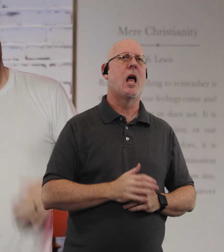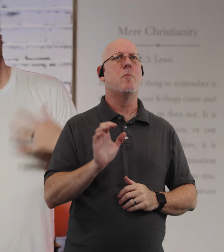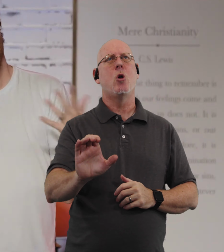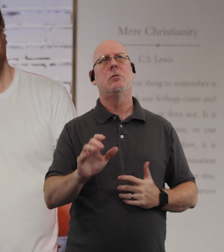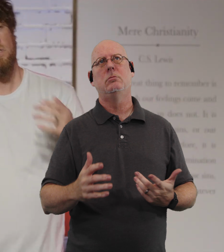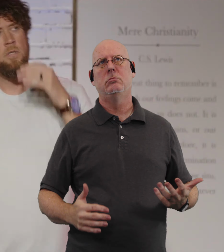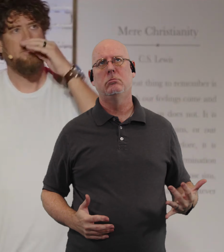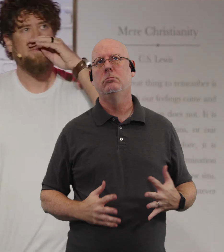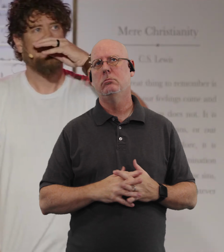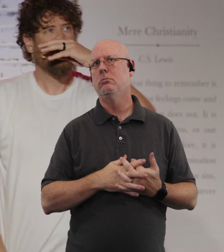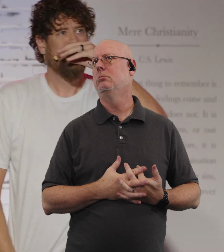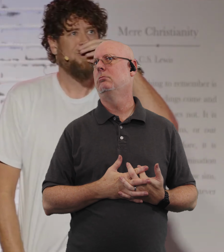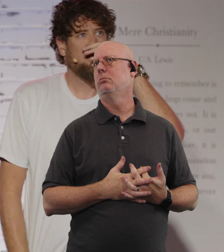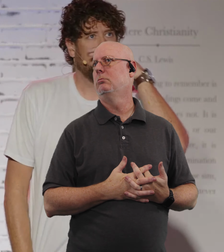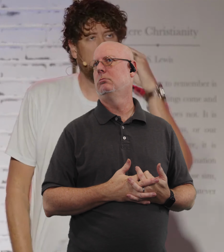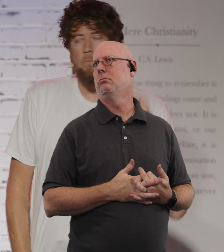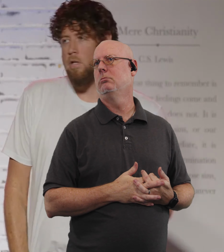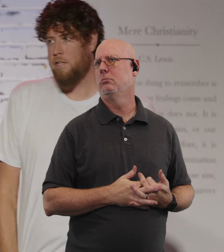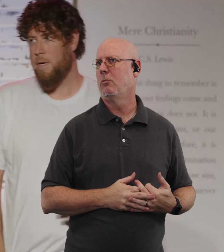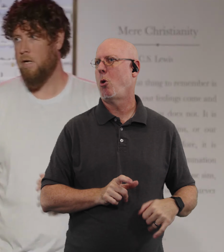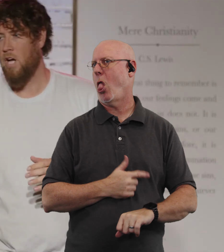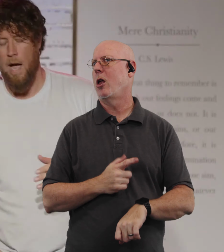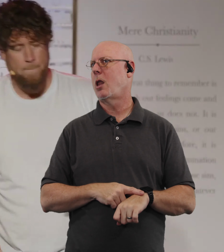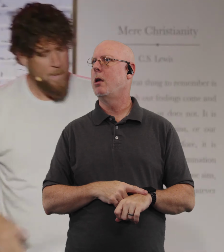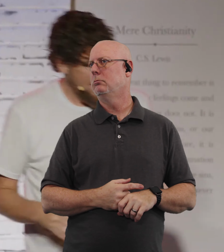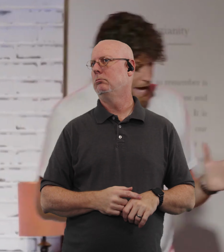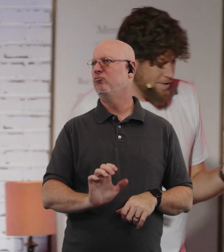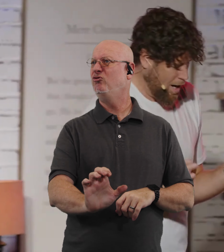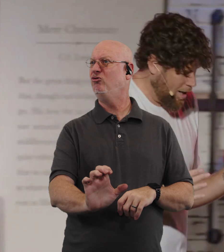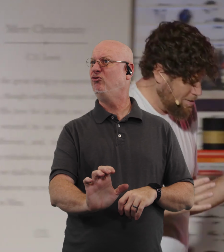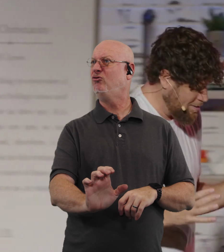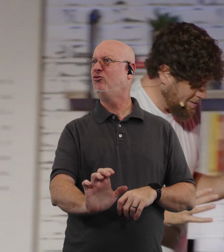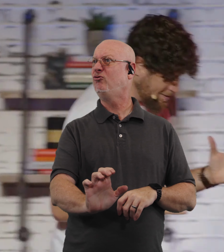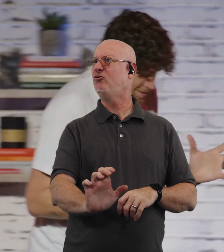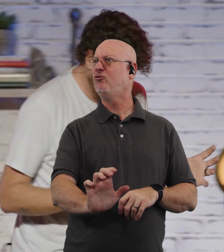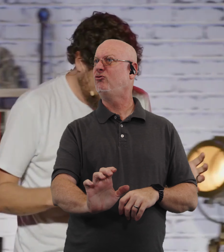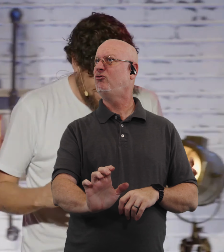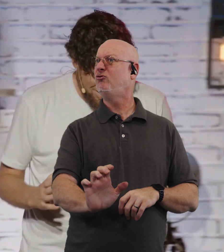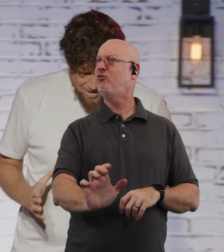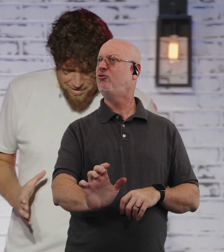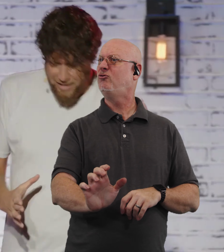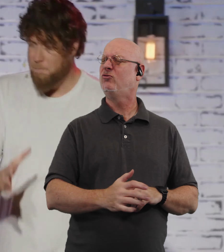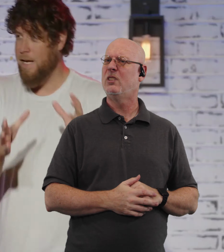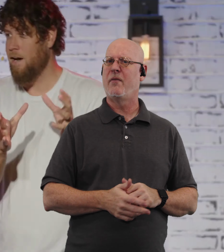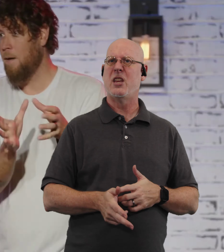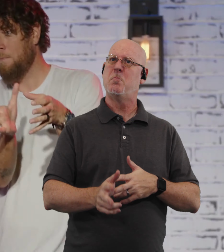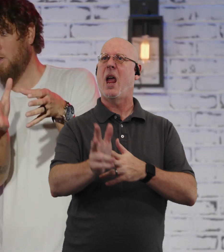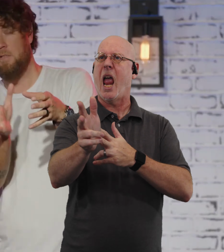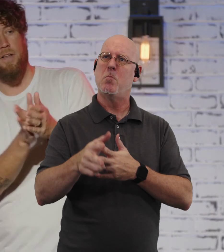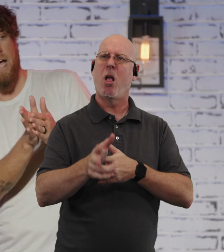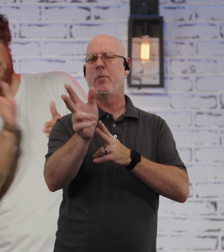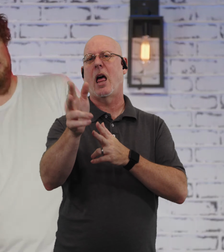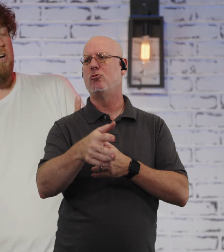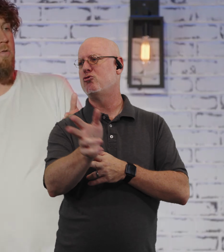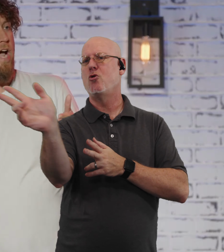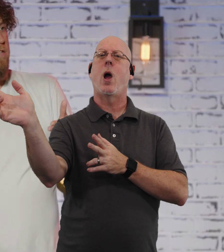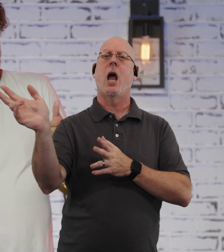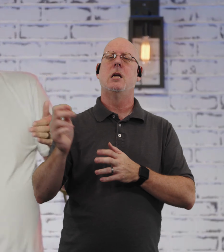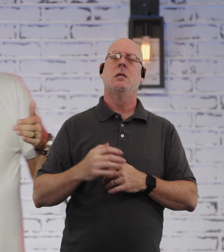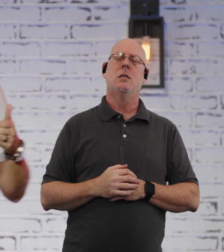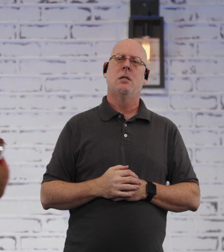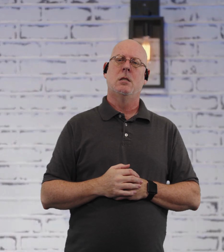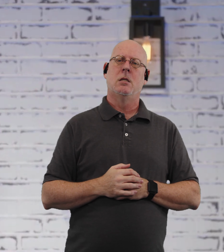I blow it for a somewhat lengthy period of time. And they speed up. They pull up to the light. They turn